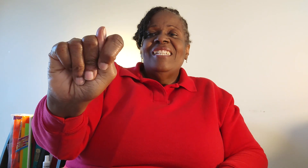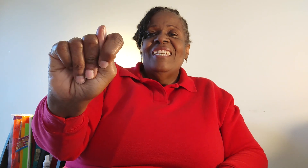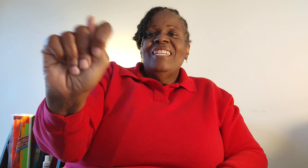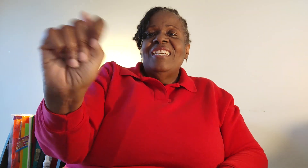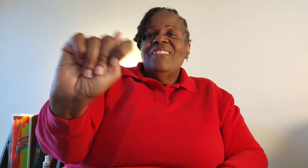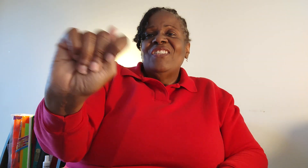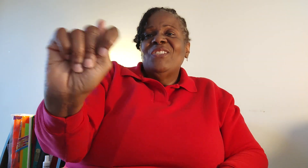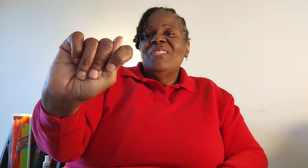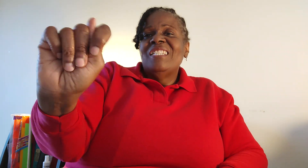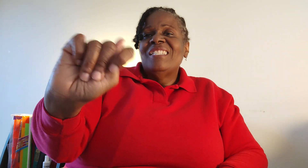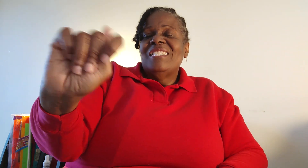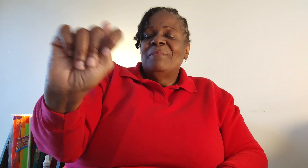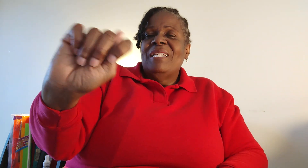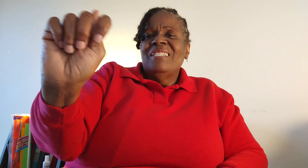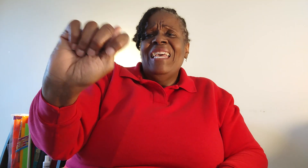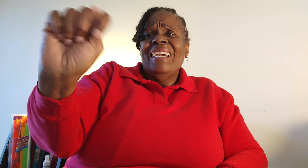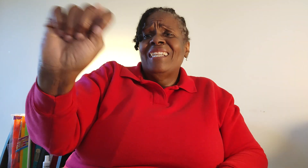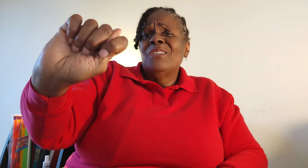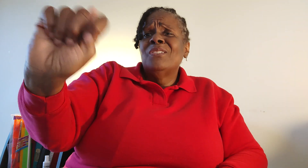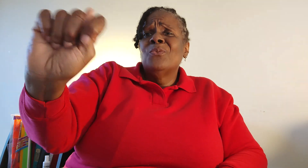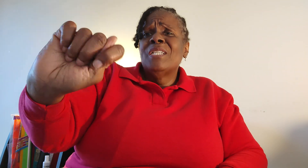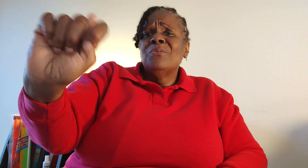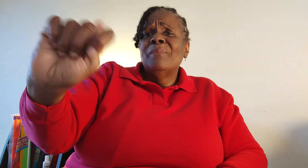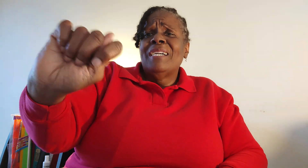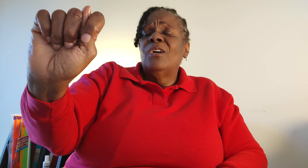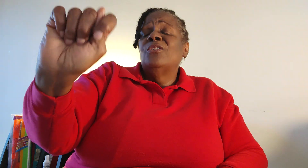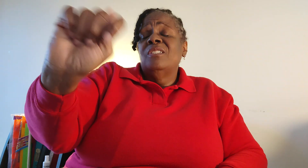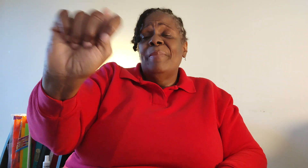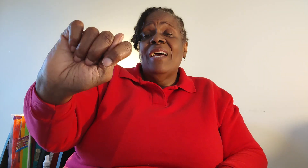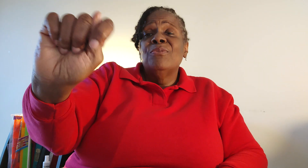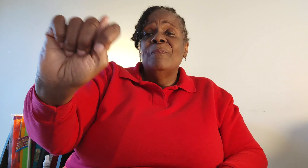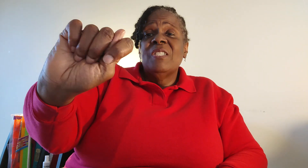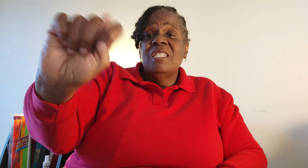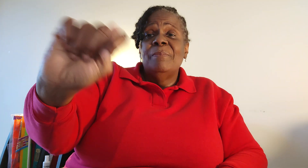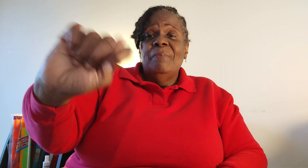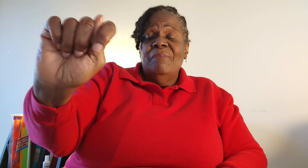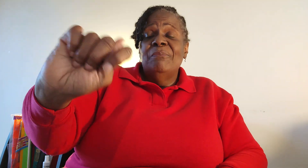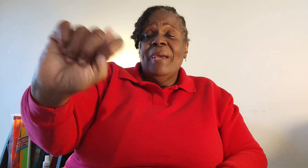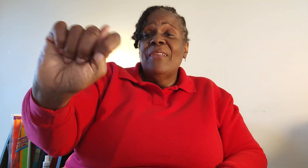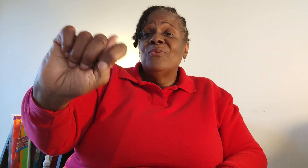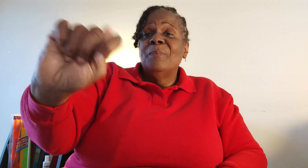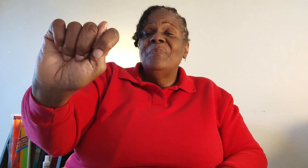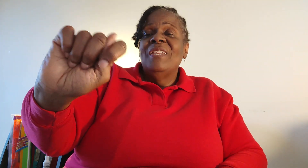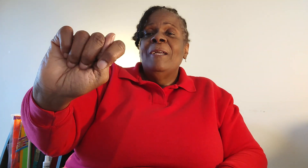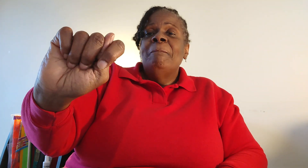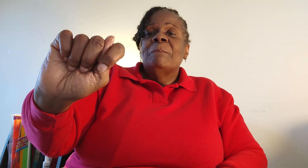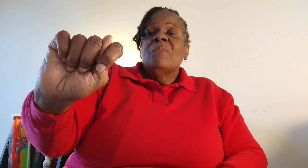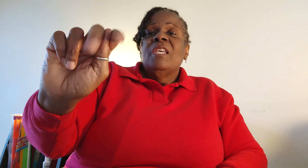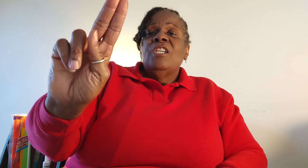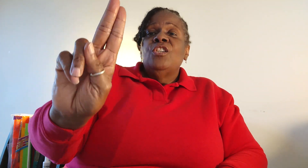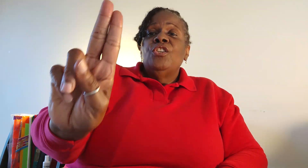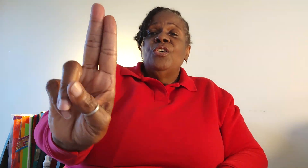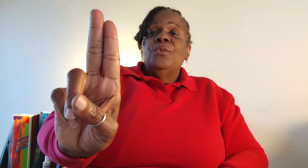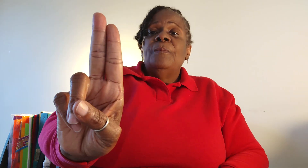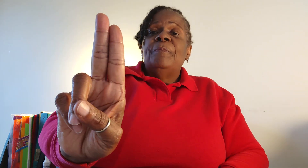T. If you do this, this means, hey, I gotta go to the restroom, or to the bathroom. This is bathroom. U,